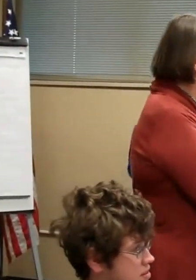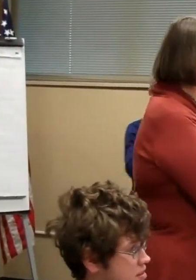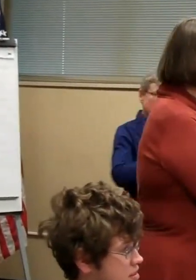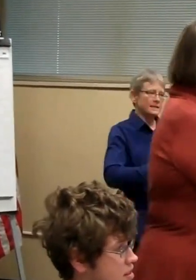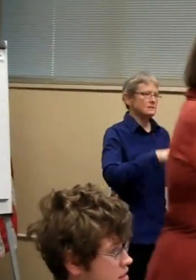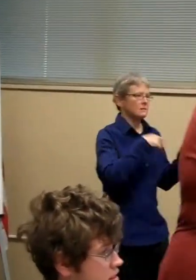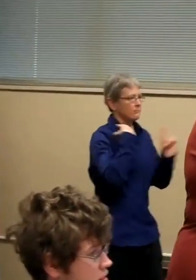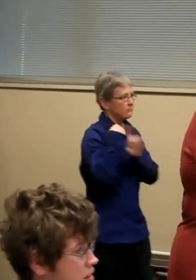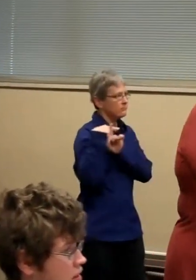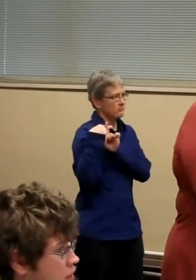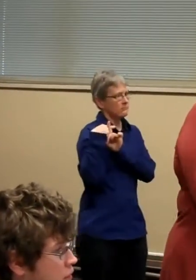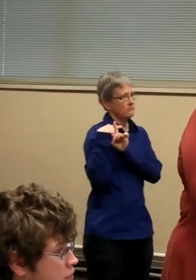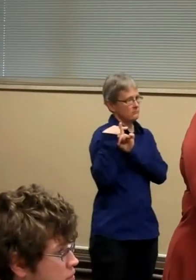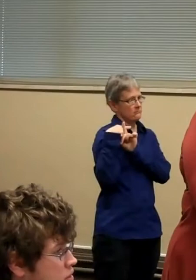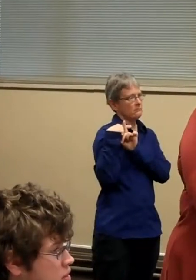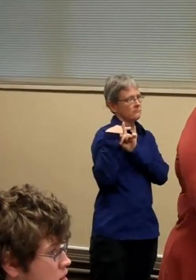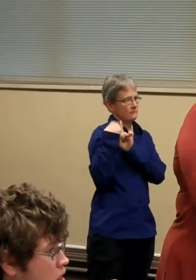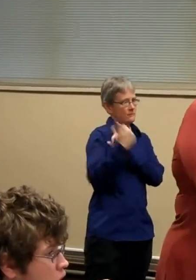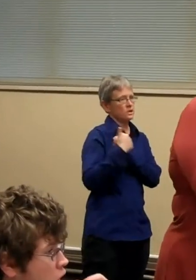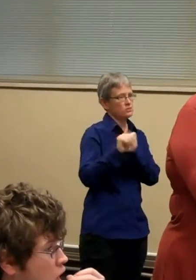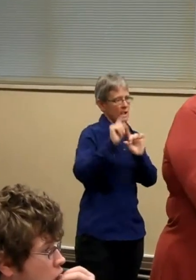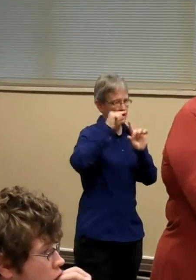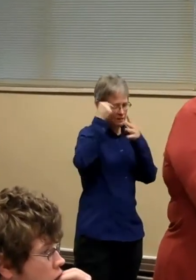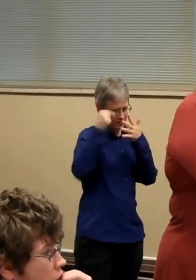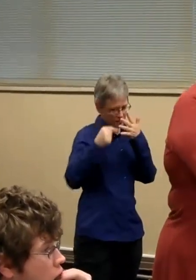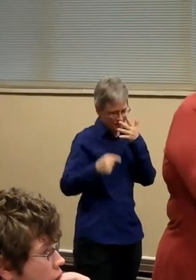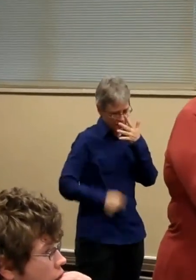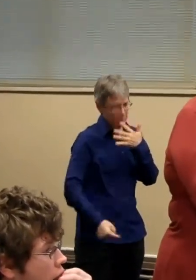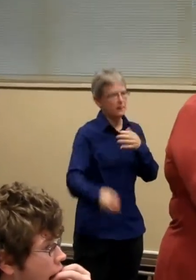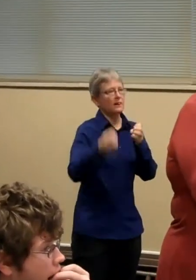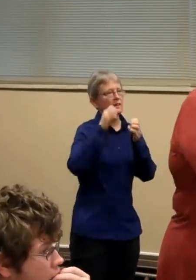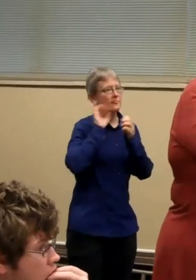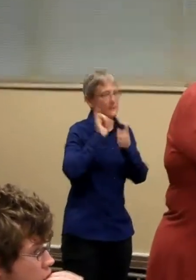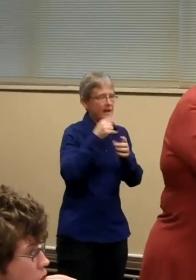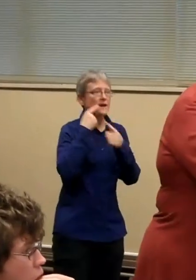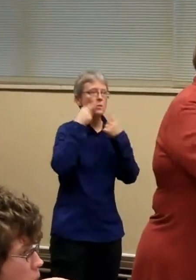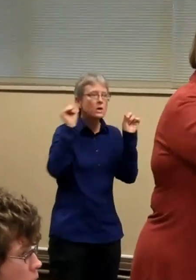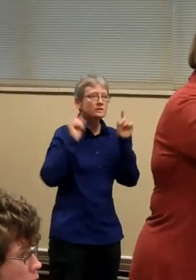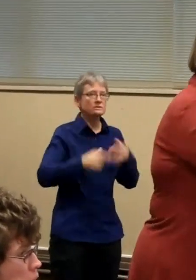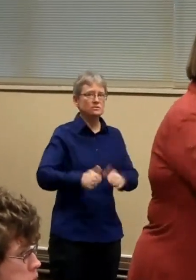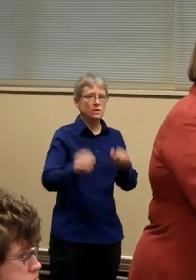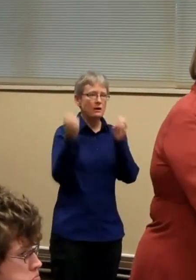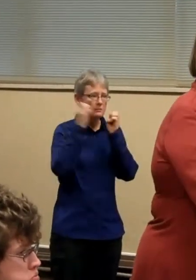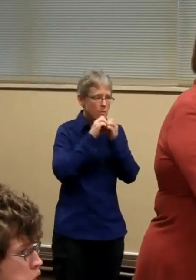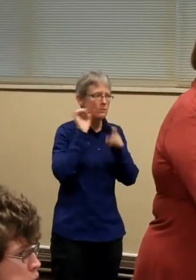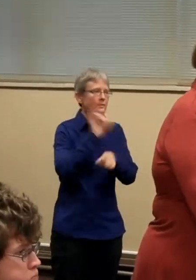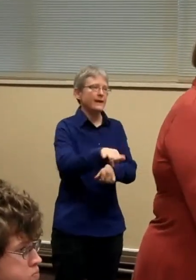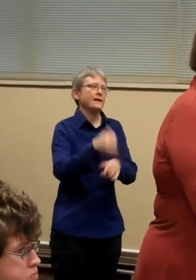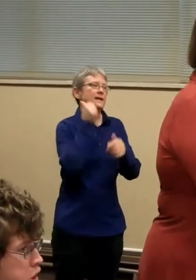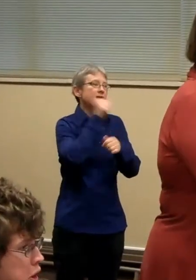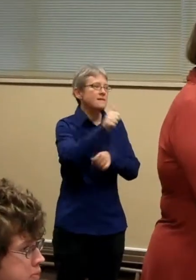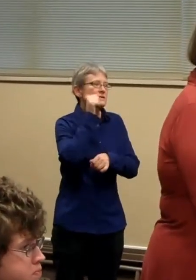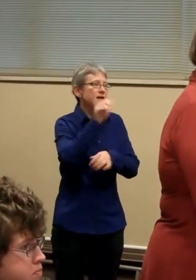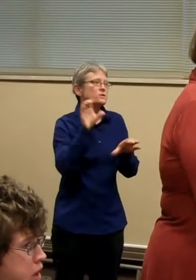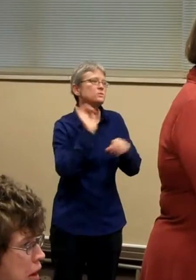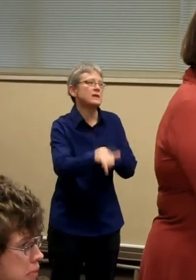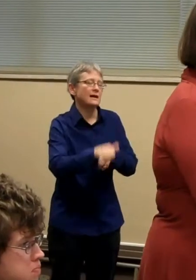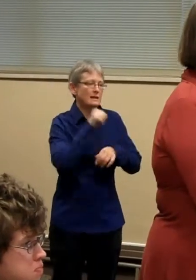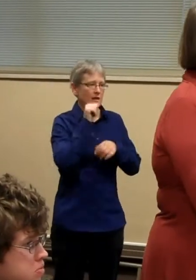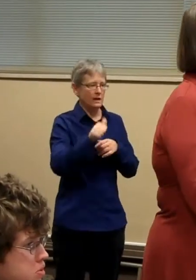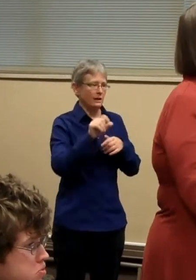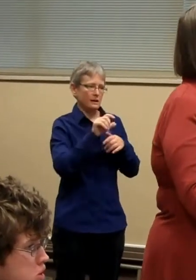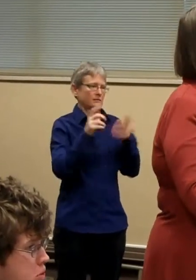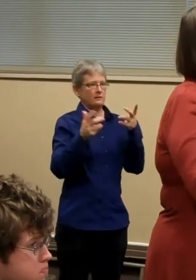to instead say, here's a good thing to do. This works. Do more of that. We'd like to see you do this every day instead of every